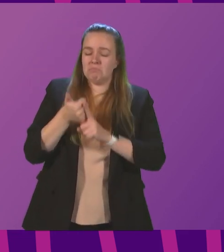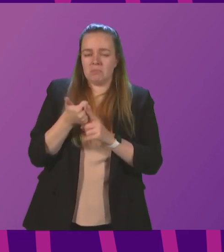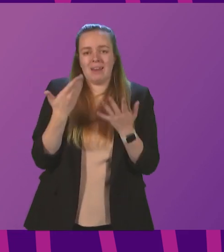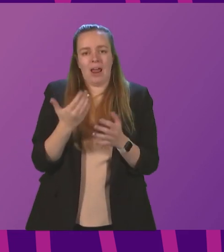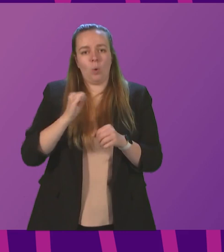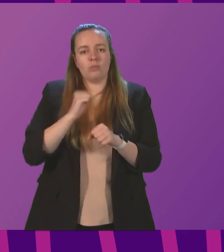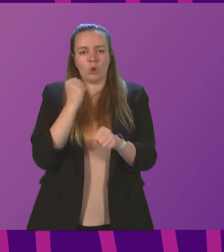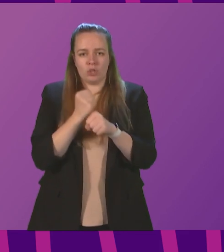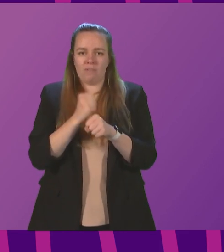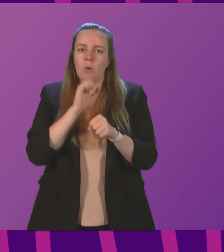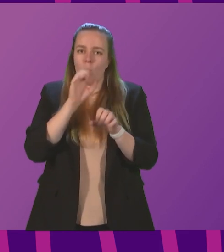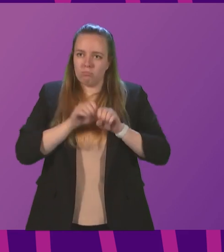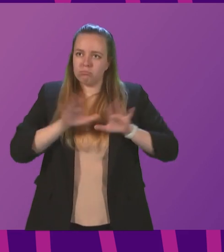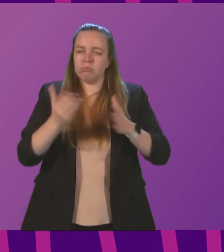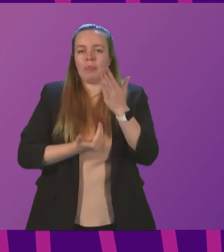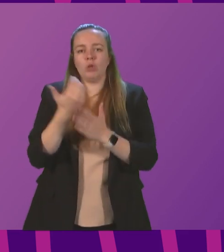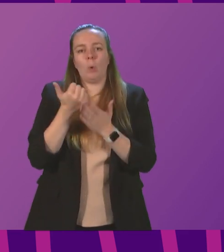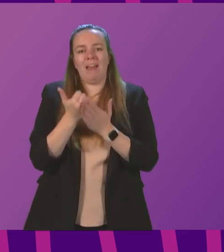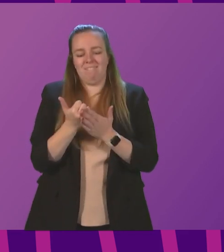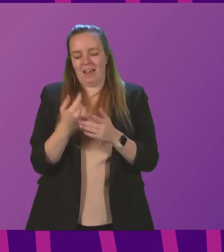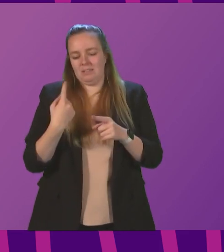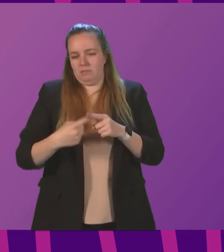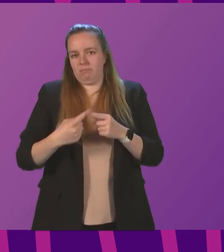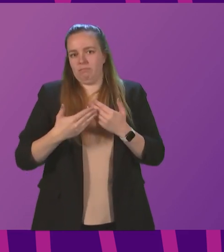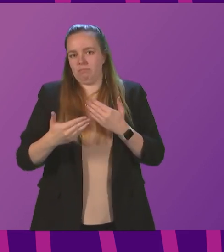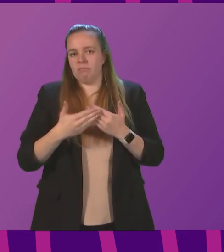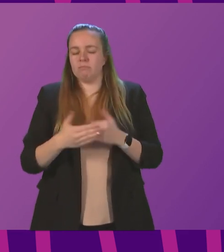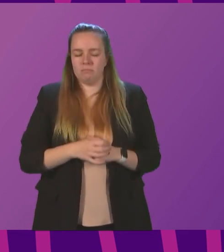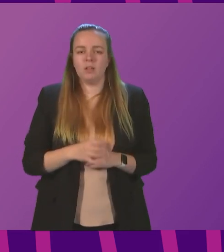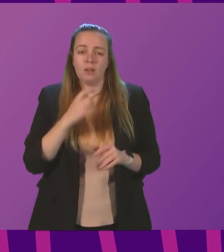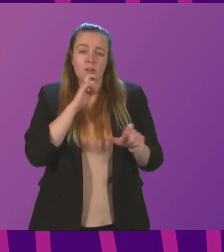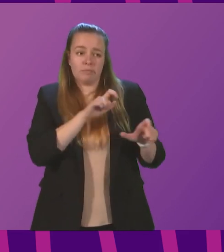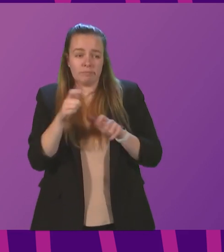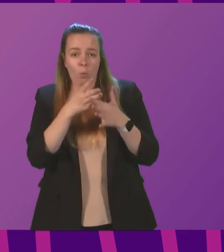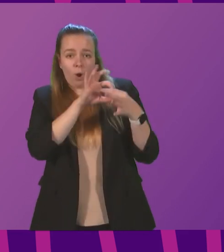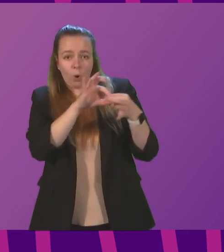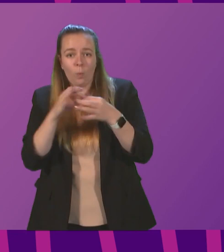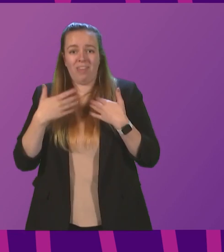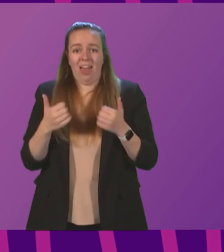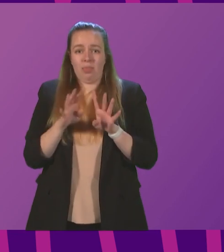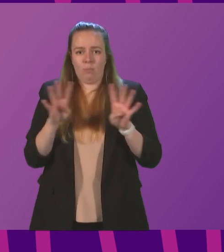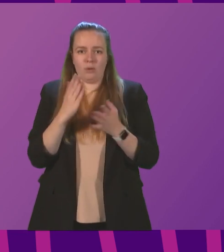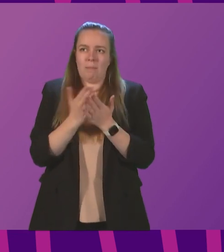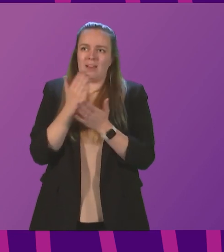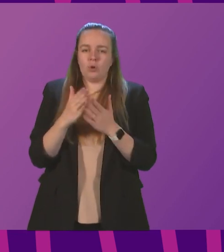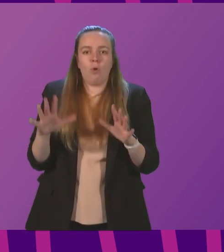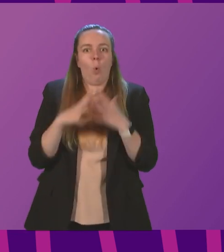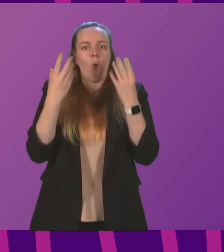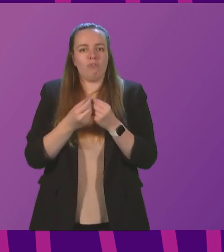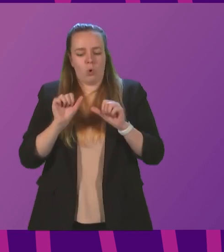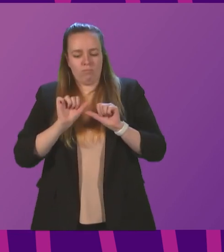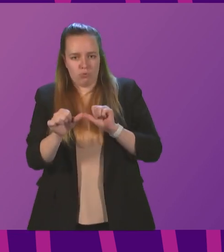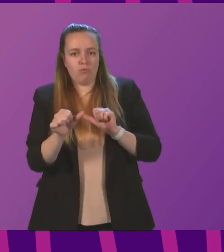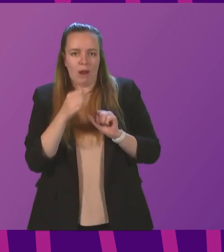now move to implement this new advice as quickly as we can. We continue to work with health boards to ensure that the overall programme is